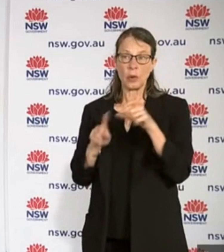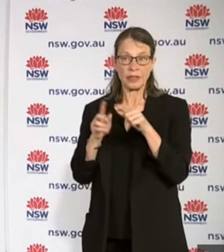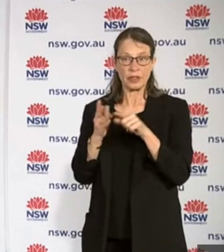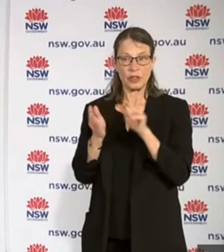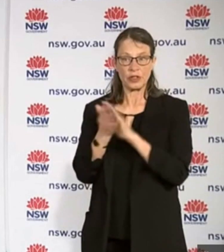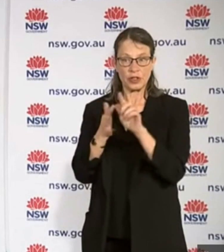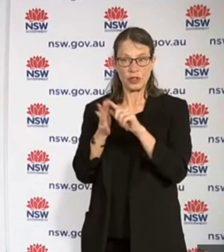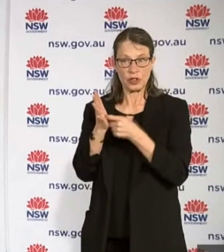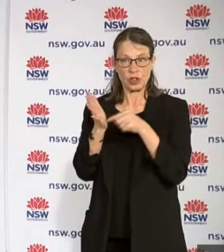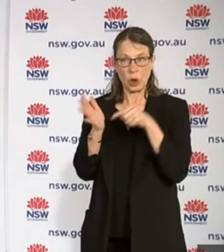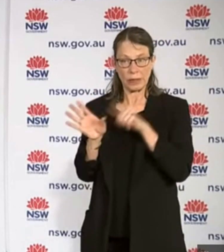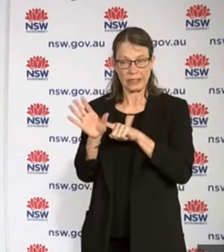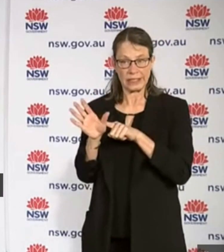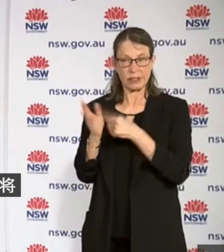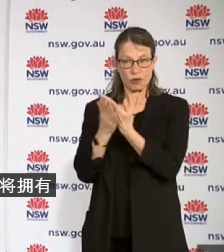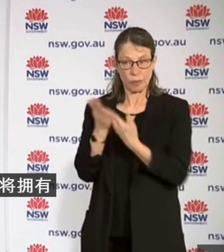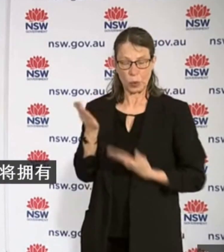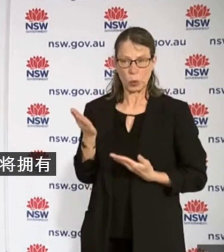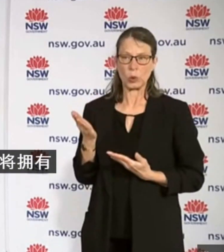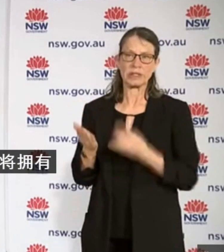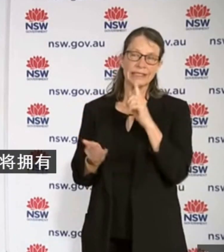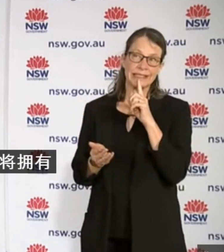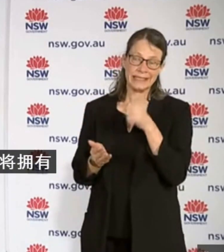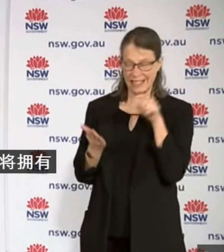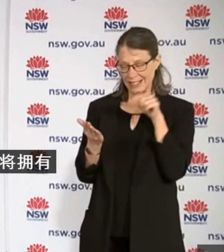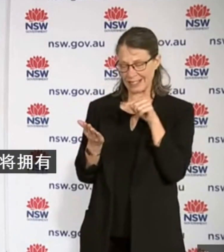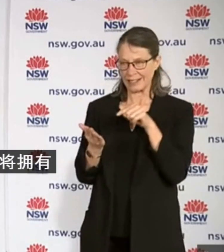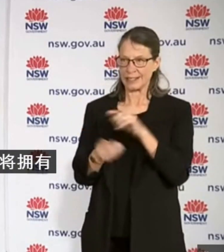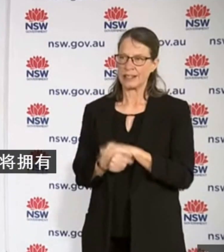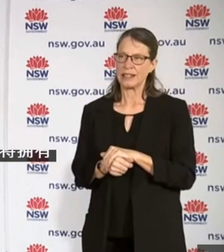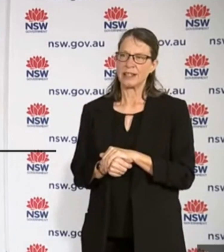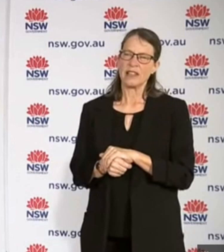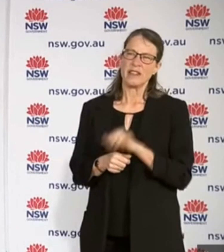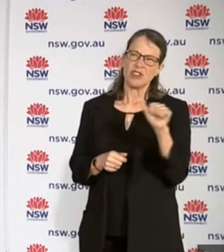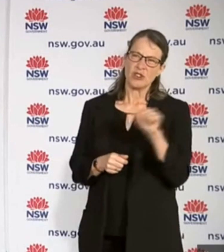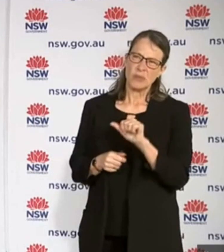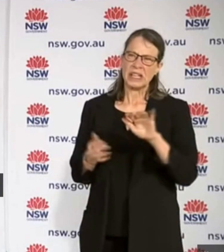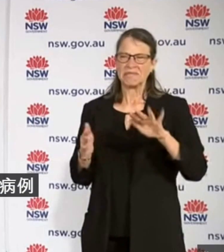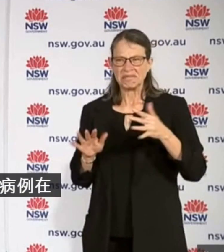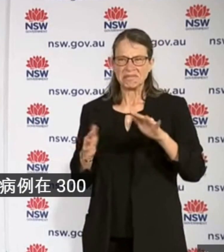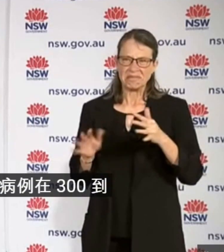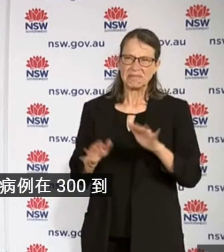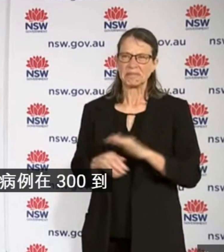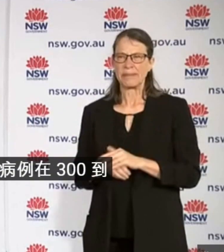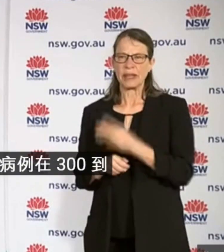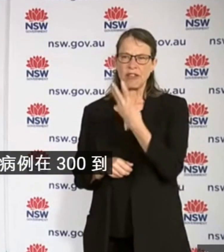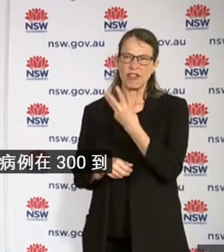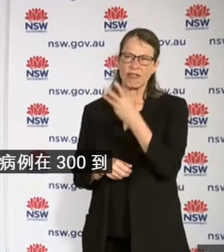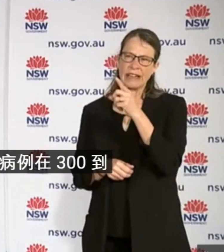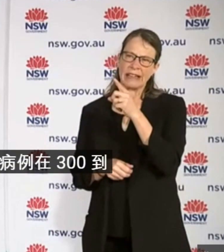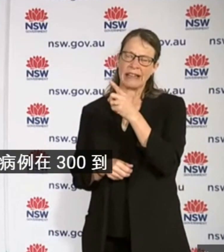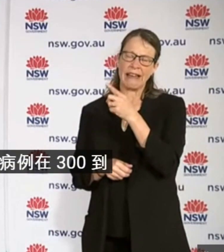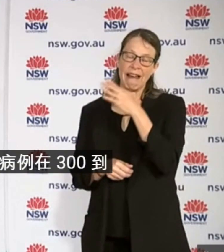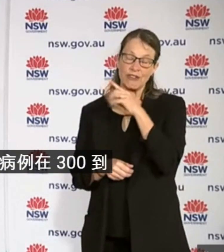modelling, it looks like we will have, by their definition, a medium number of cases when we reopen, which is between 300 and 1,000.